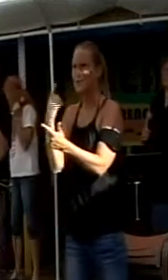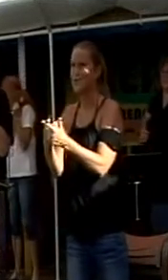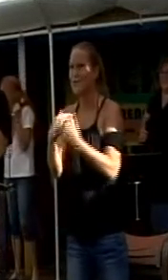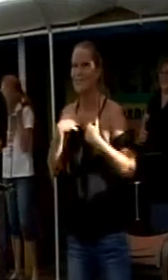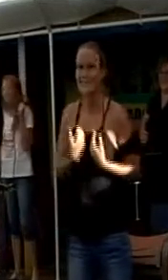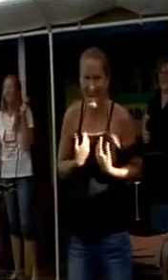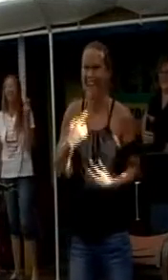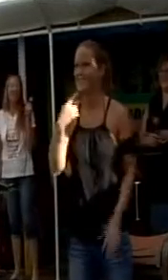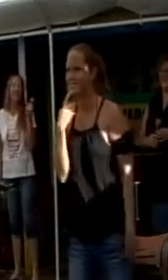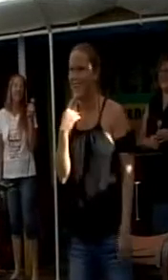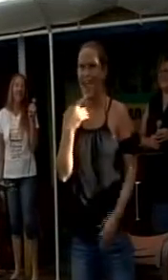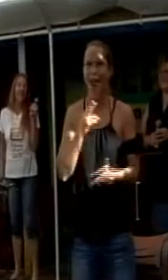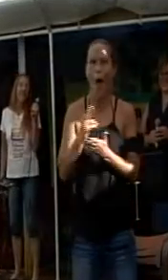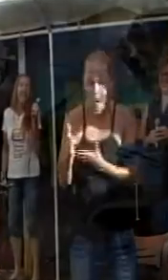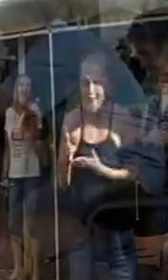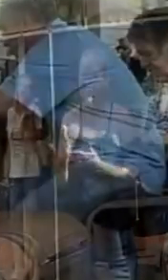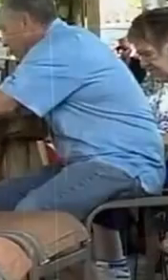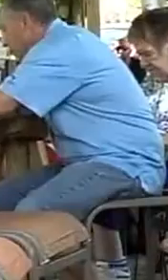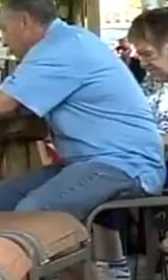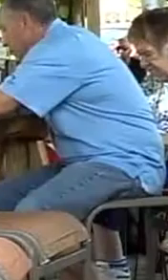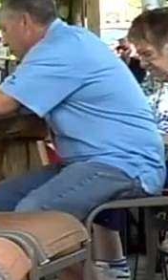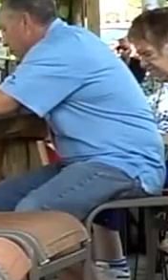of it. Do it again.